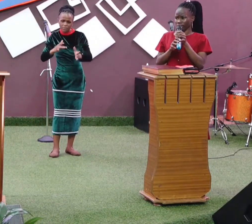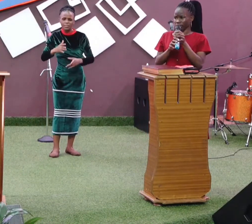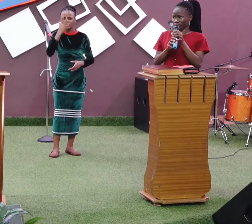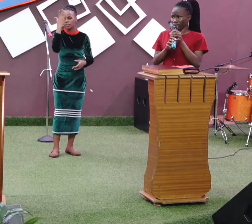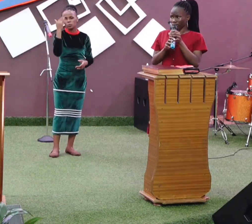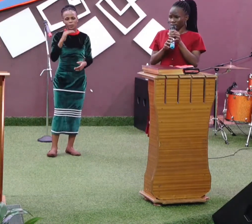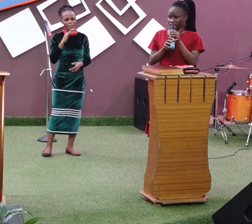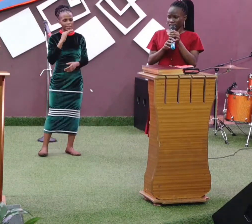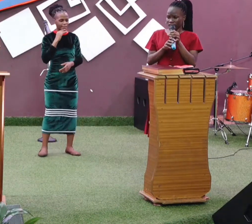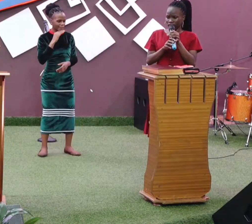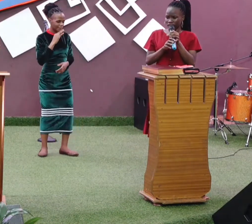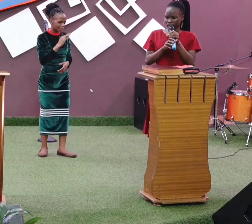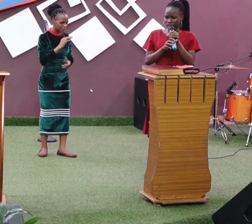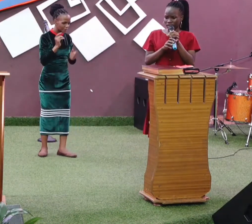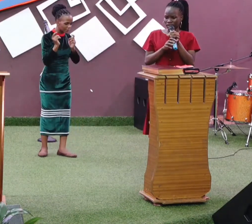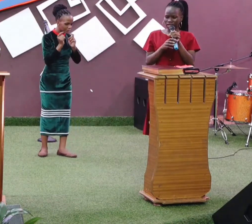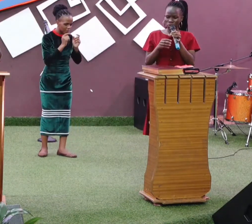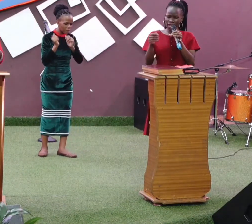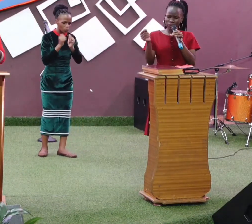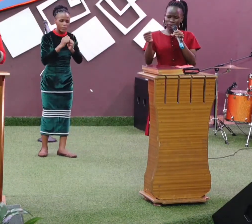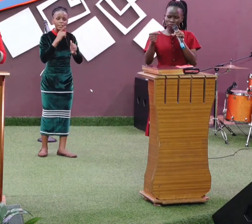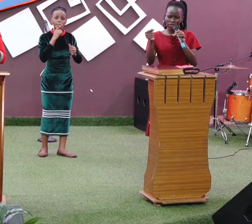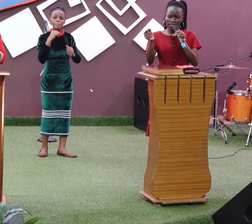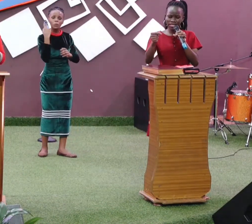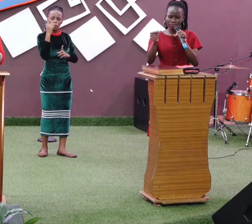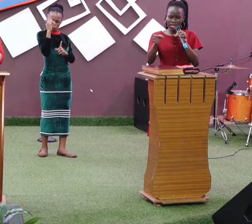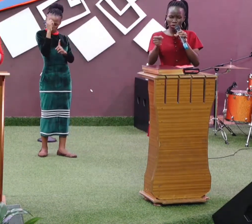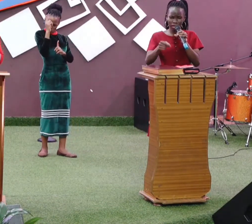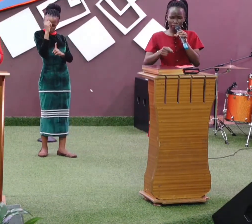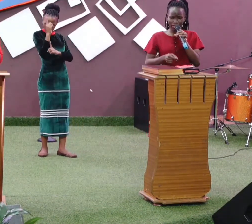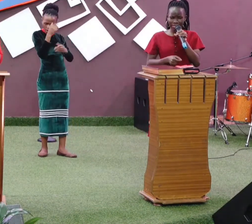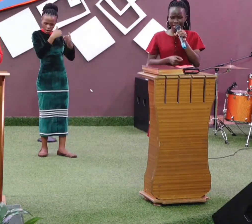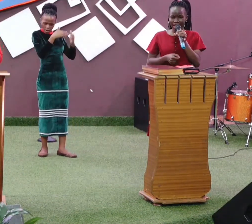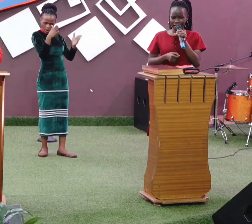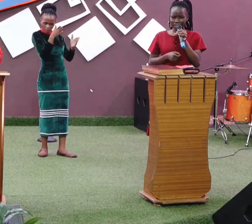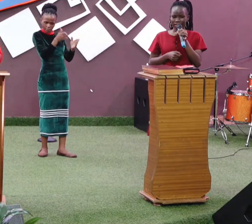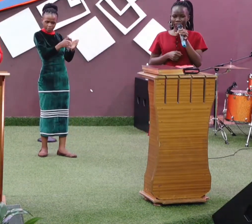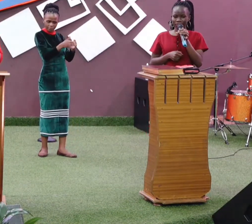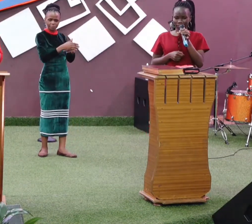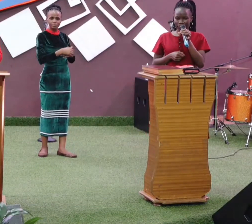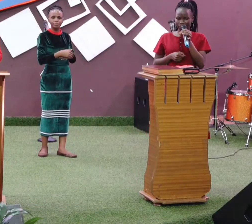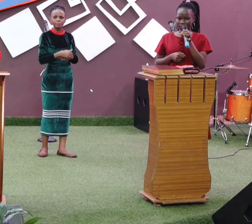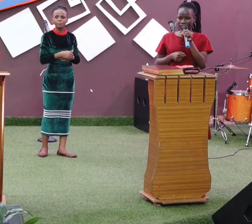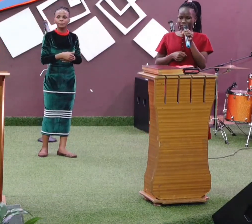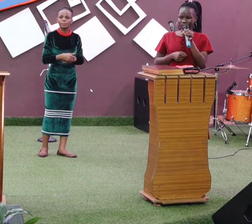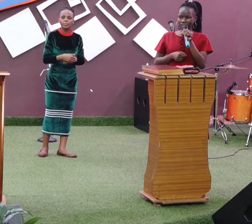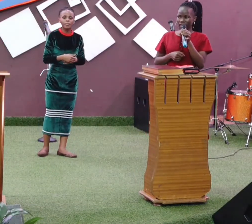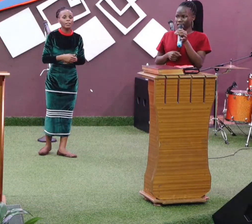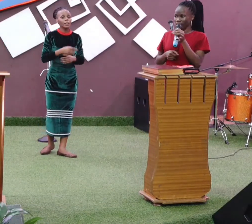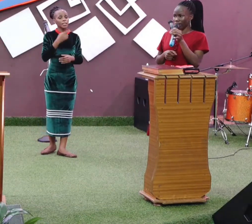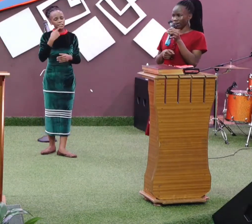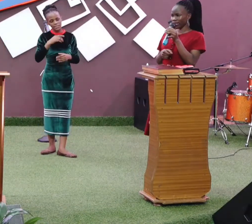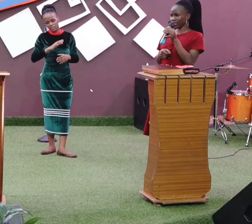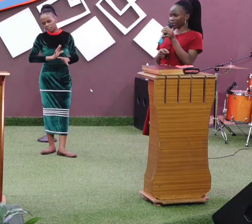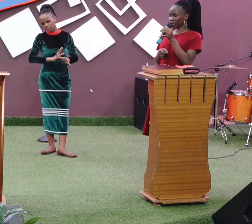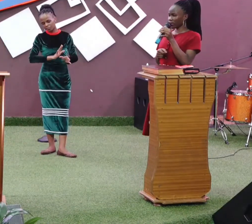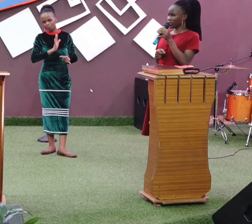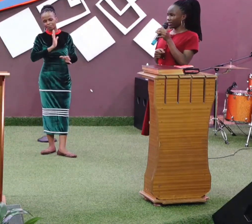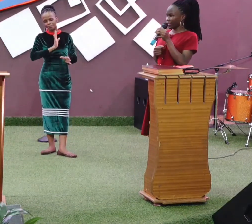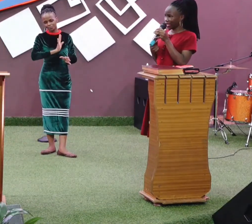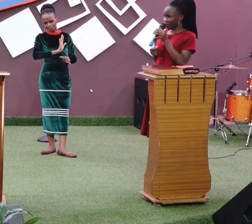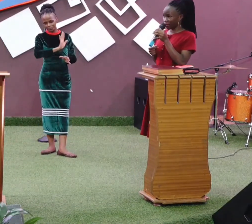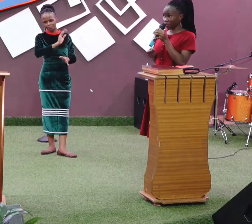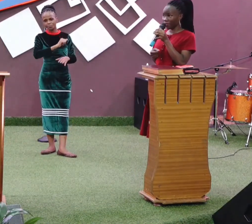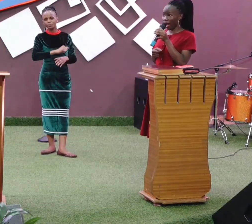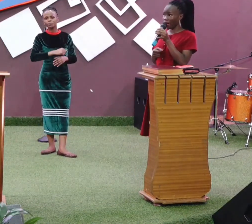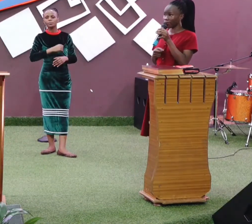ayogera n'abasajja bano abakuuma geeti eno. That's why he speaks with these men who keep this gate. Nabagamba muleke. And he